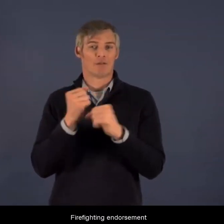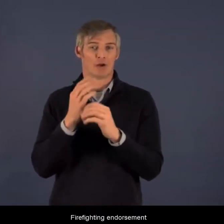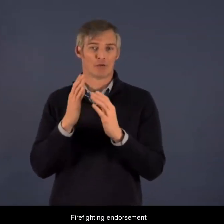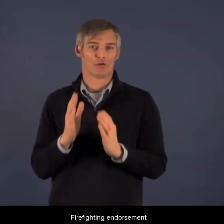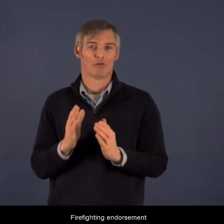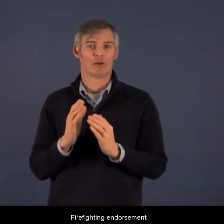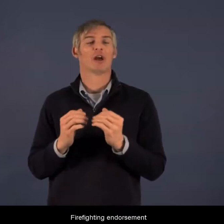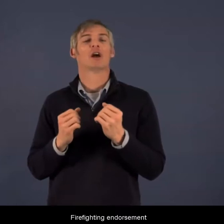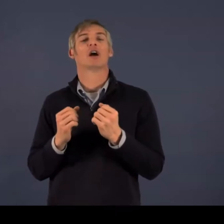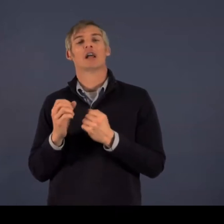firefighting endorsement.